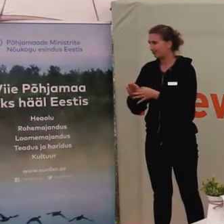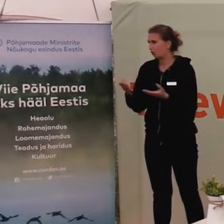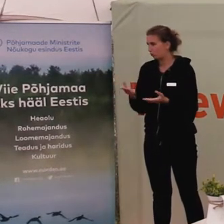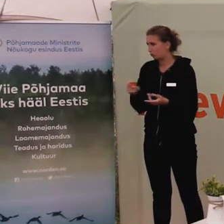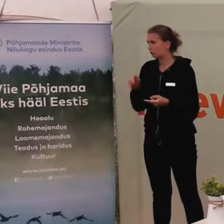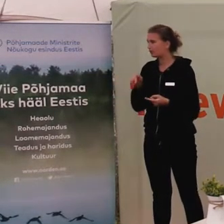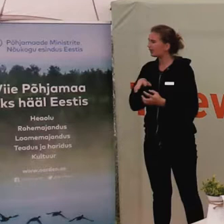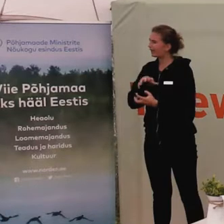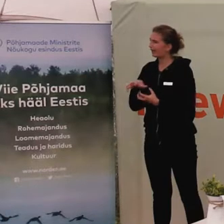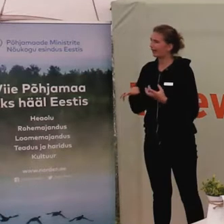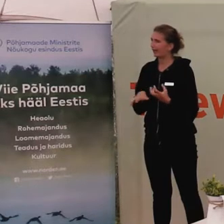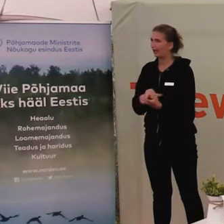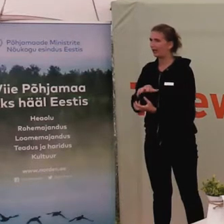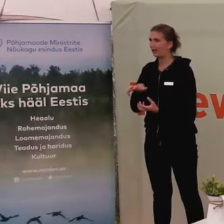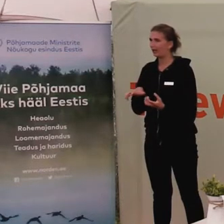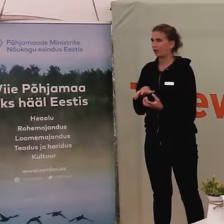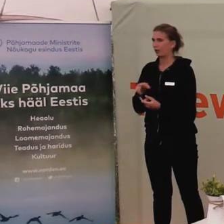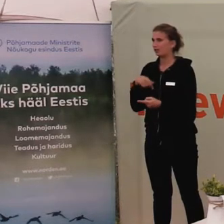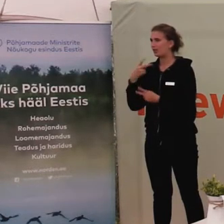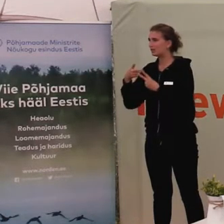story than improving